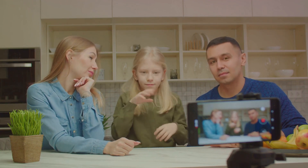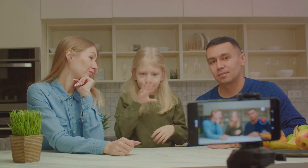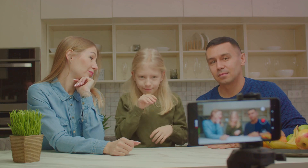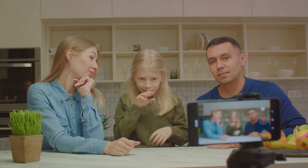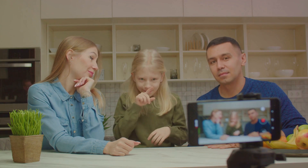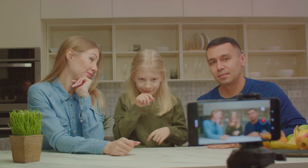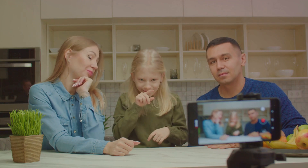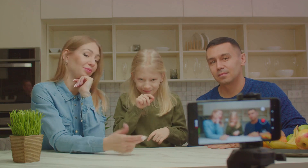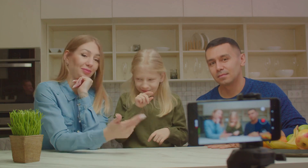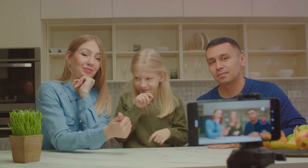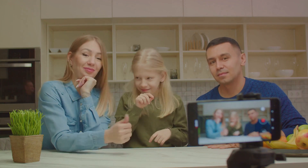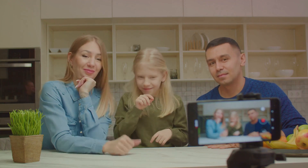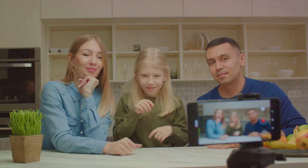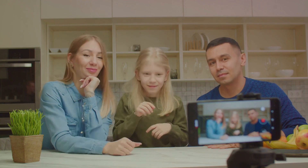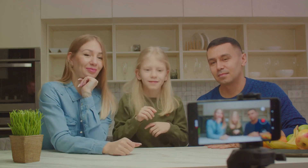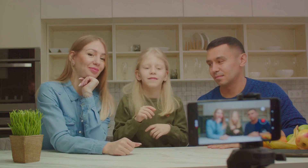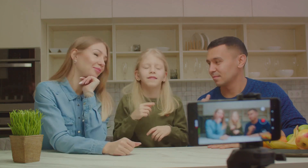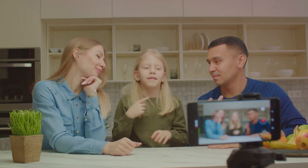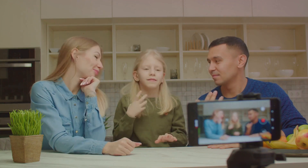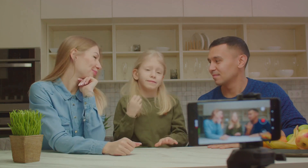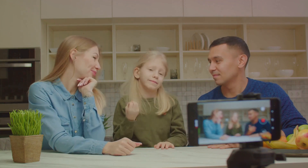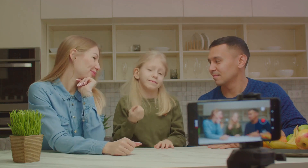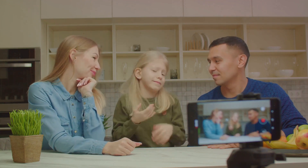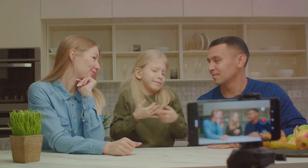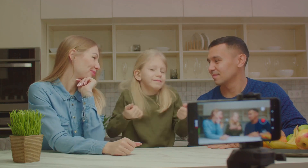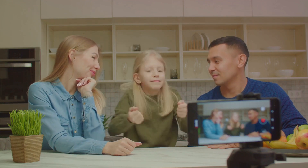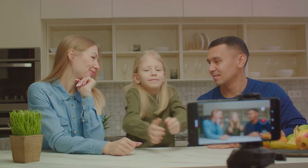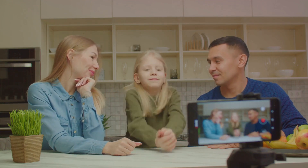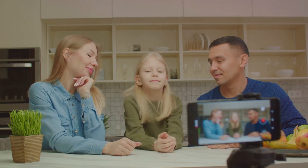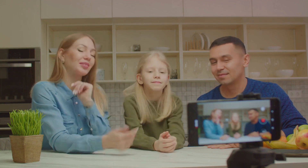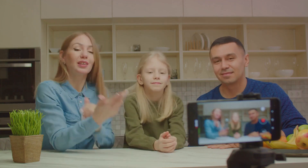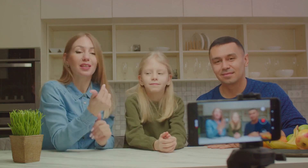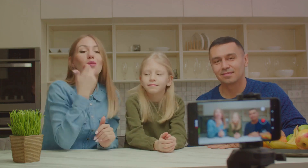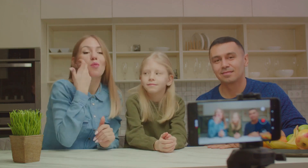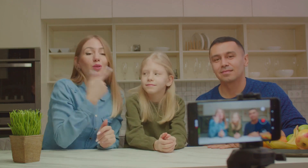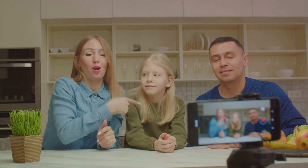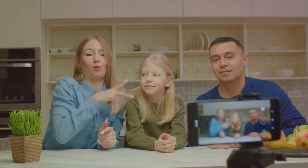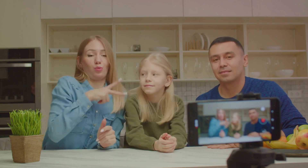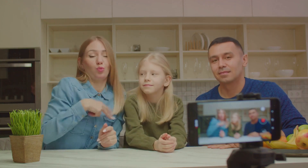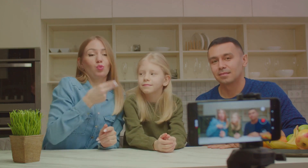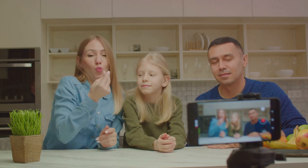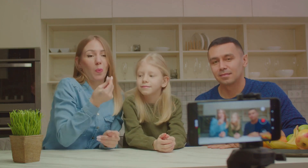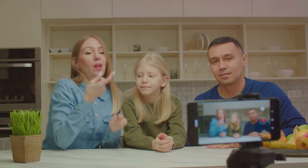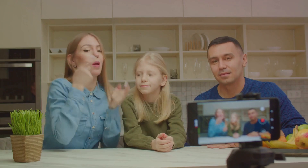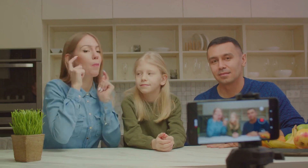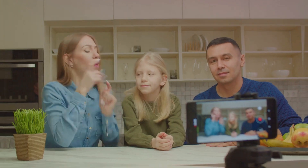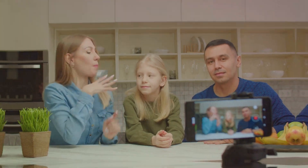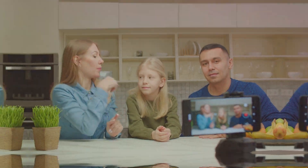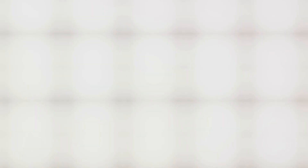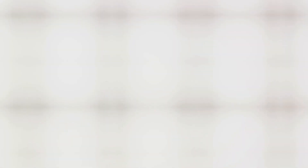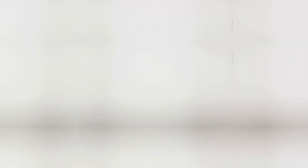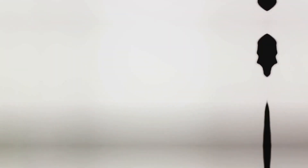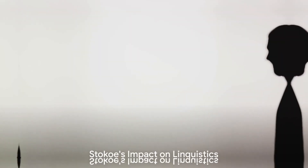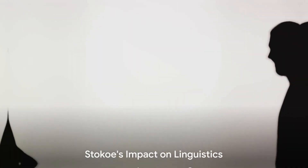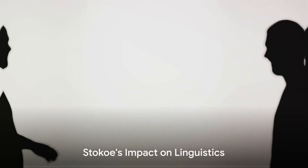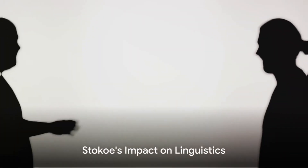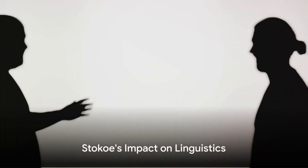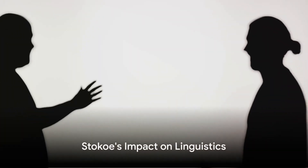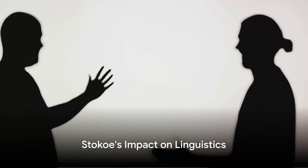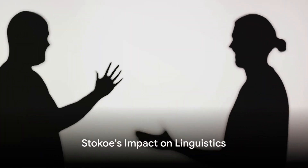to inspire and empower, reminding us all of the power of language and the importance of understanding and acceptance. Stokoe's work didn't stop